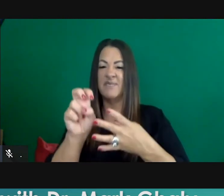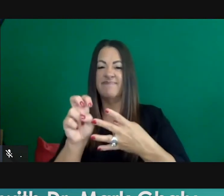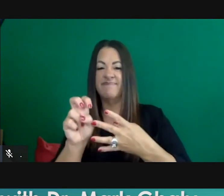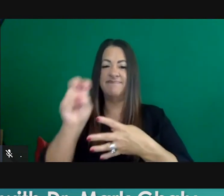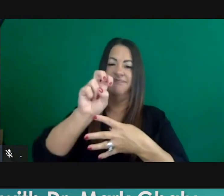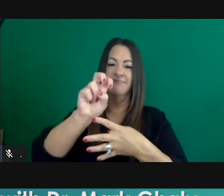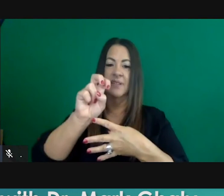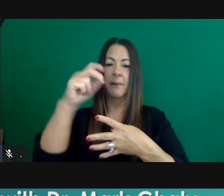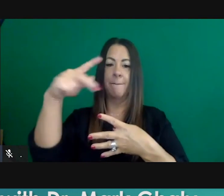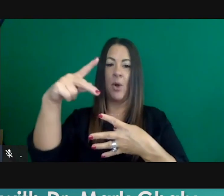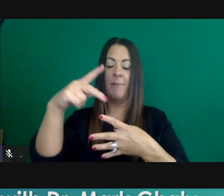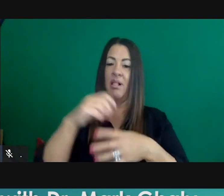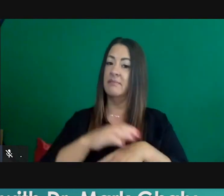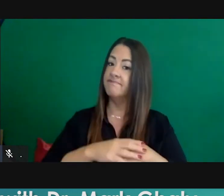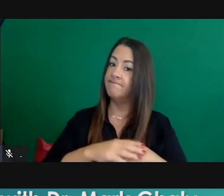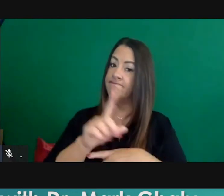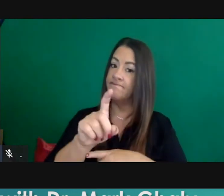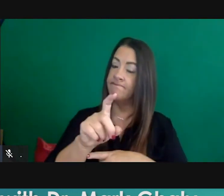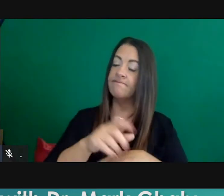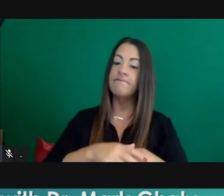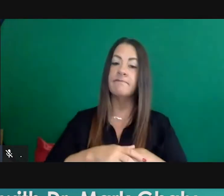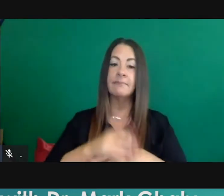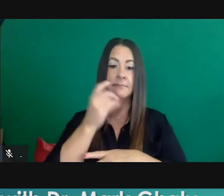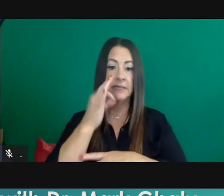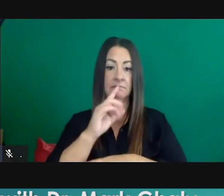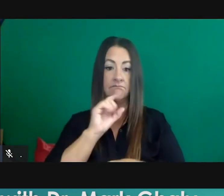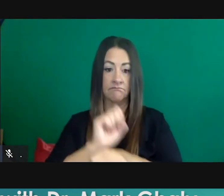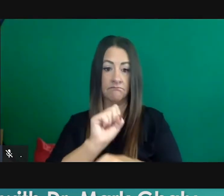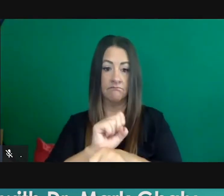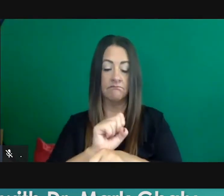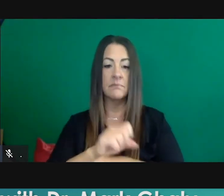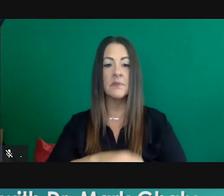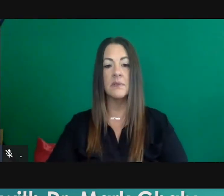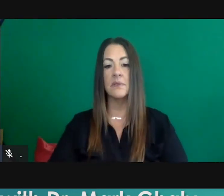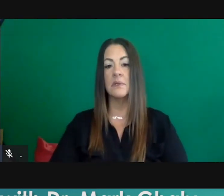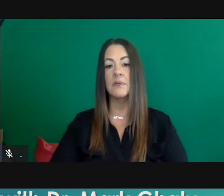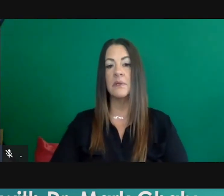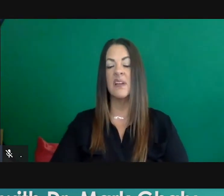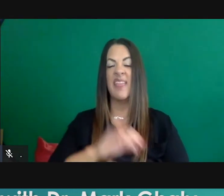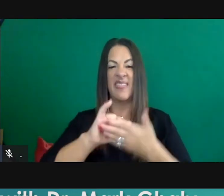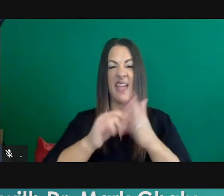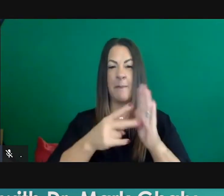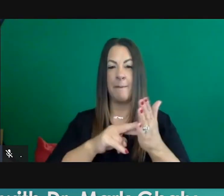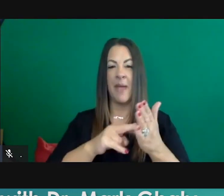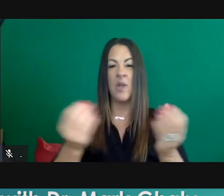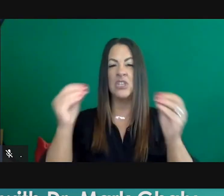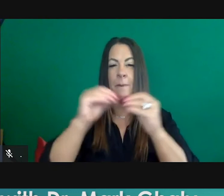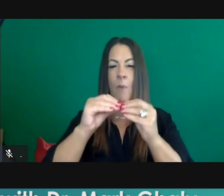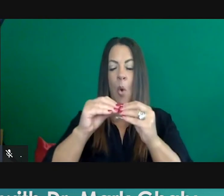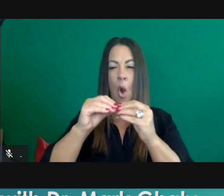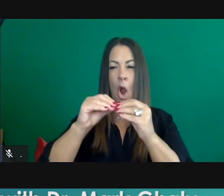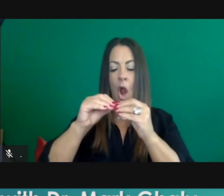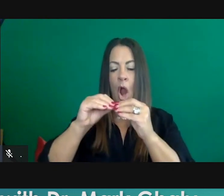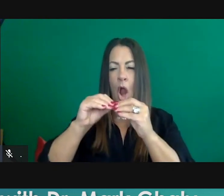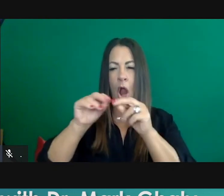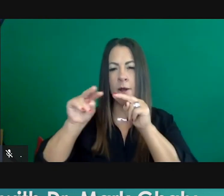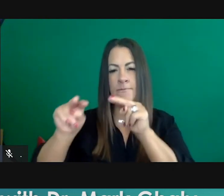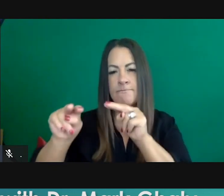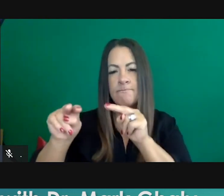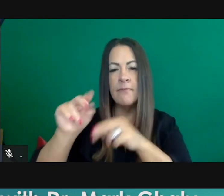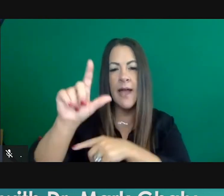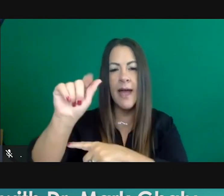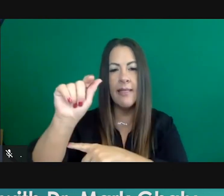question, if that is the scenario, do we have to look at LA County more carefully in the coming weeks as